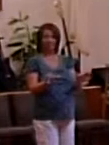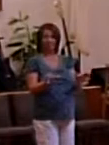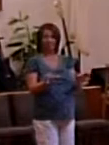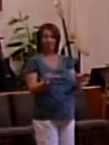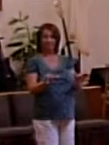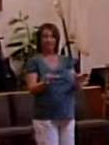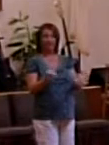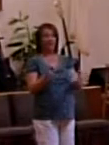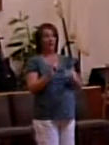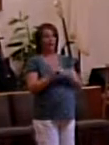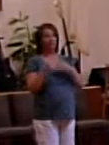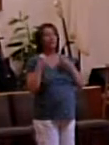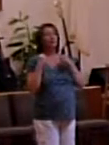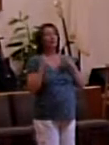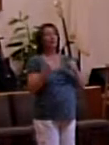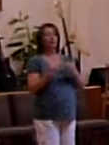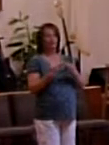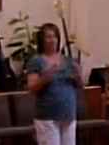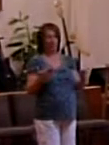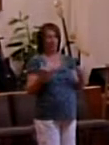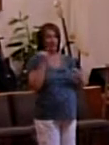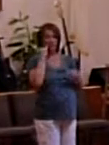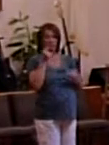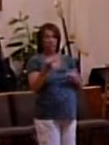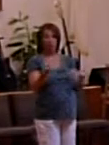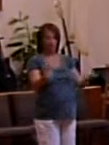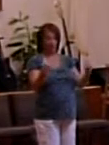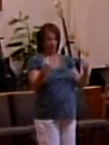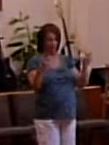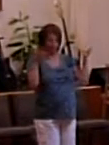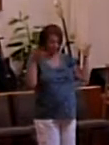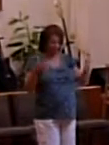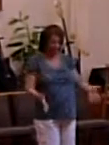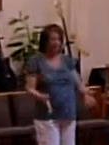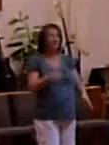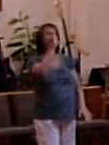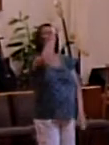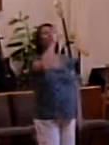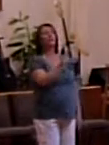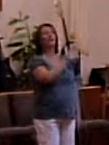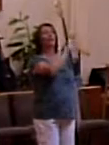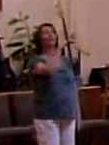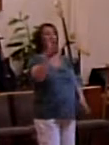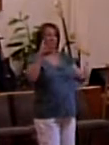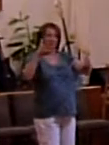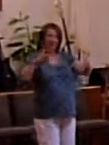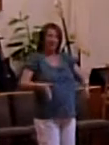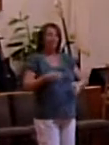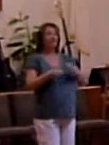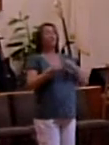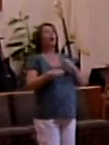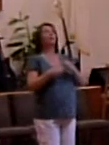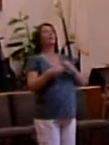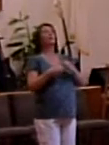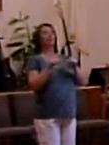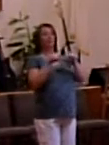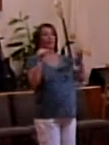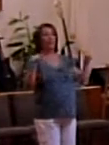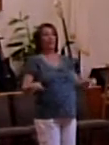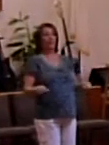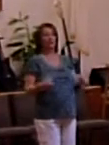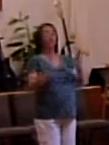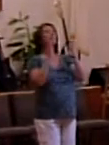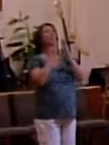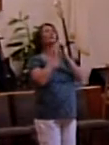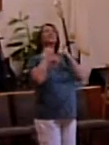And I think that would be a powerful thing this morning, that you would come and leave it at the cross, at the altar, and give it to Jesus and pray to Him. Even if you don't